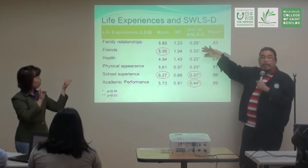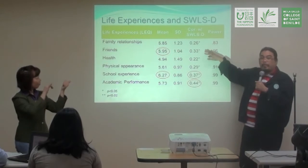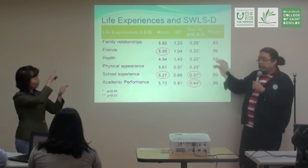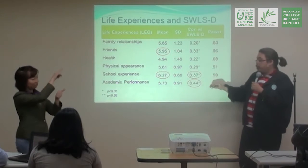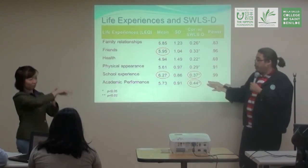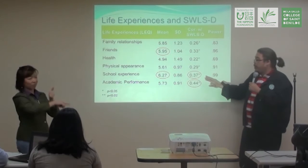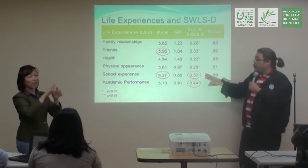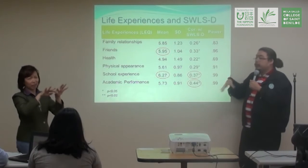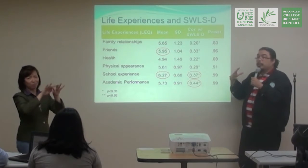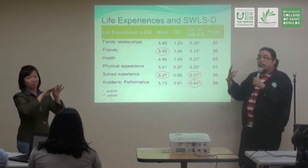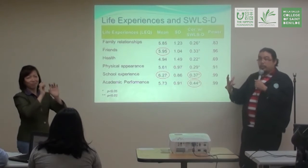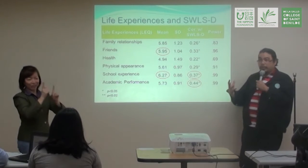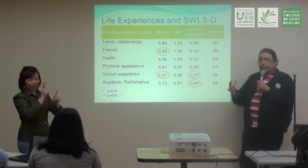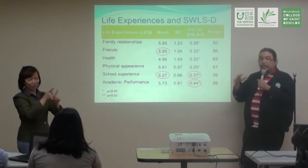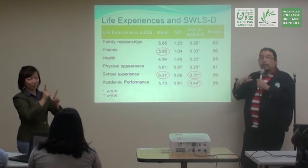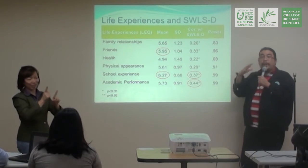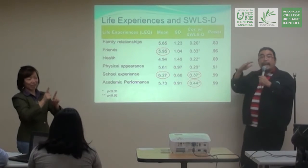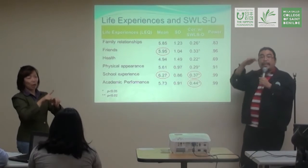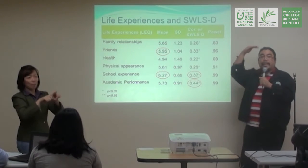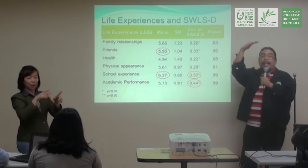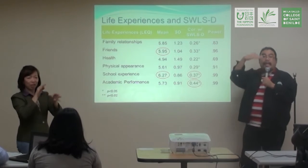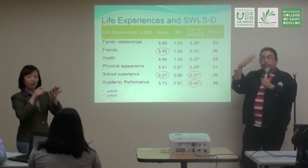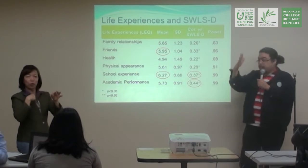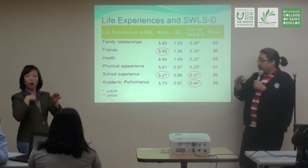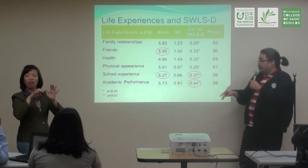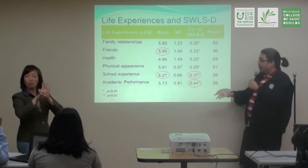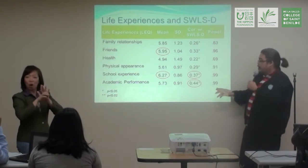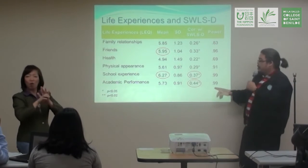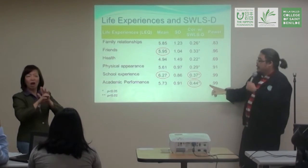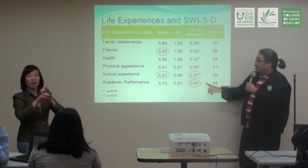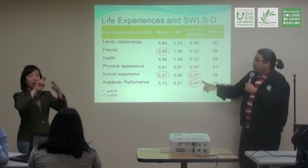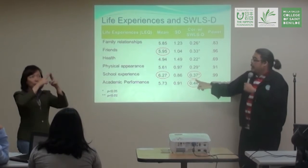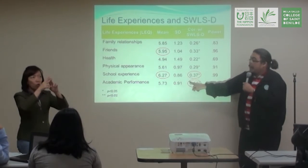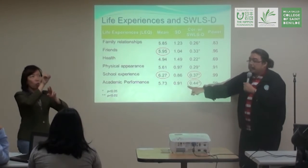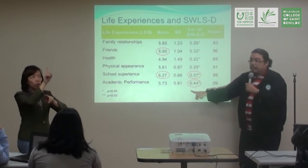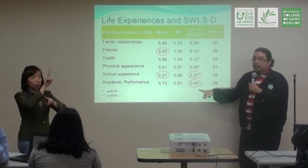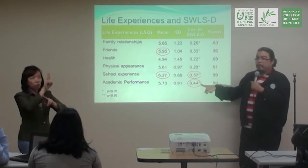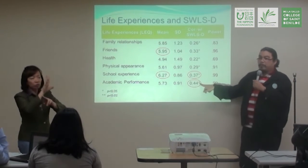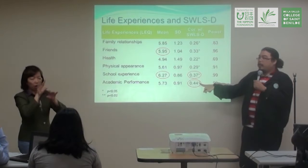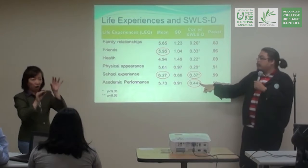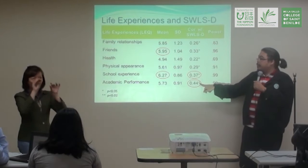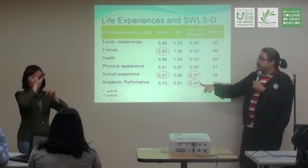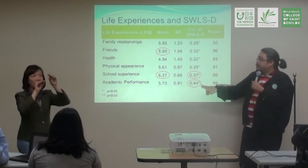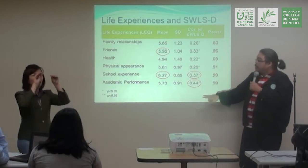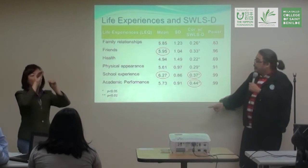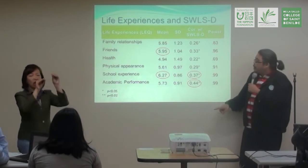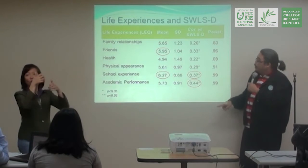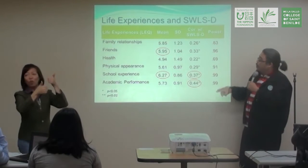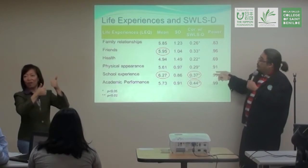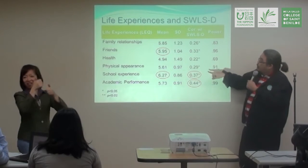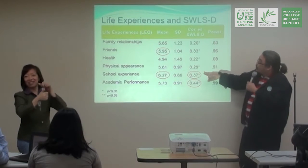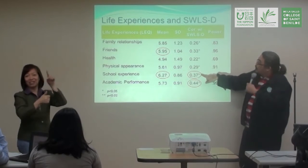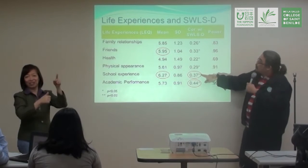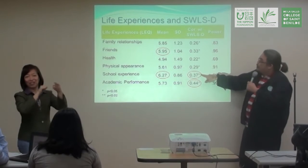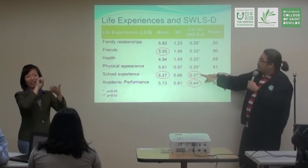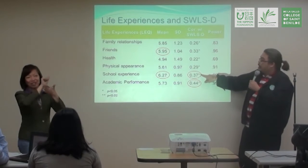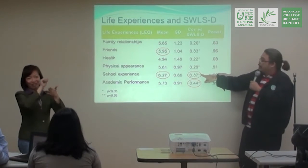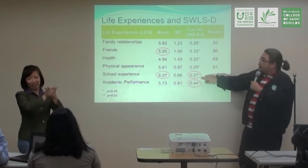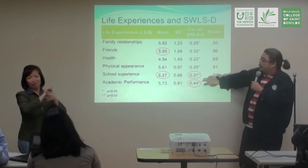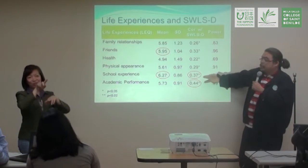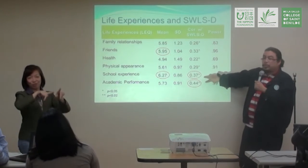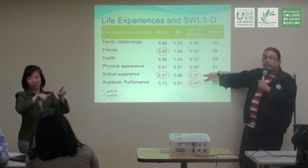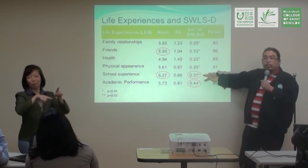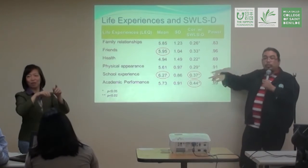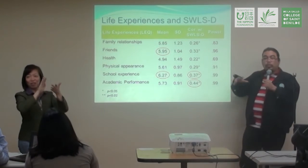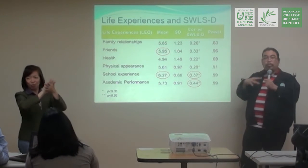still significant. But if we were to look at it, to rank it highest to lowest, academic performance, followed by school